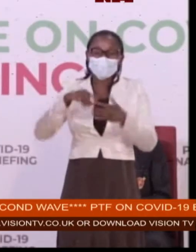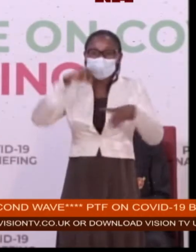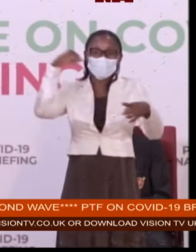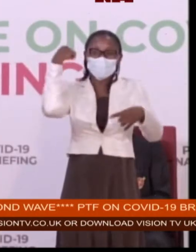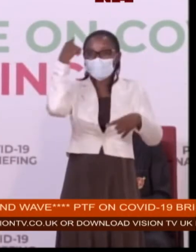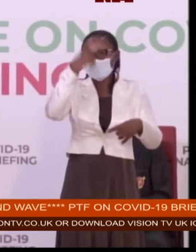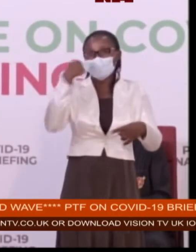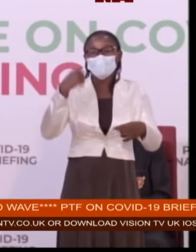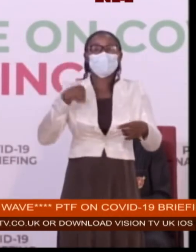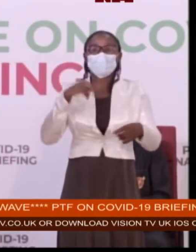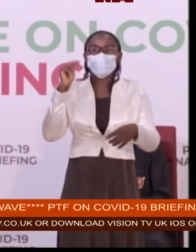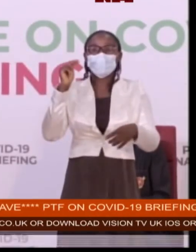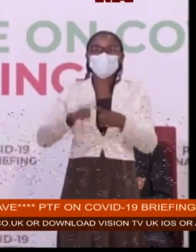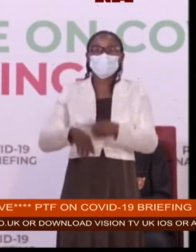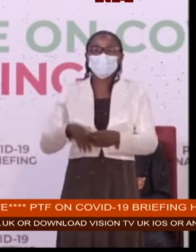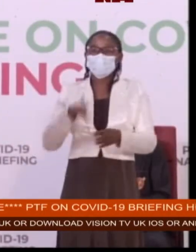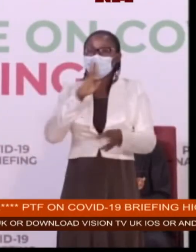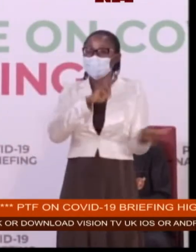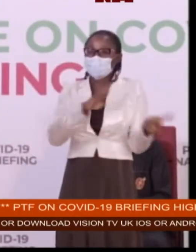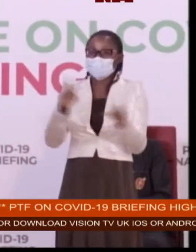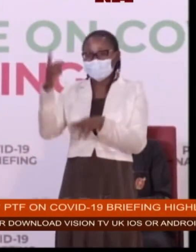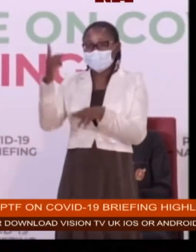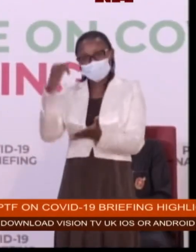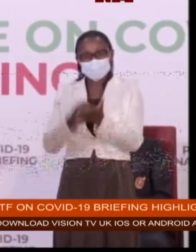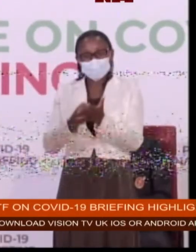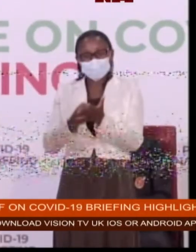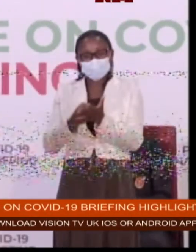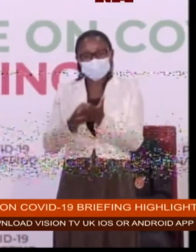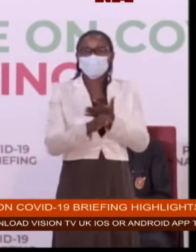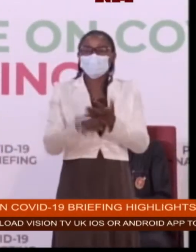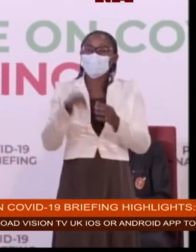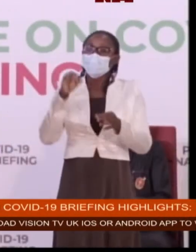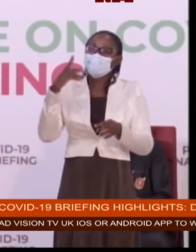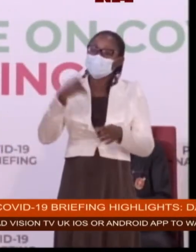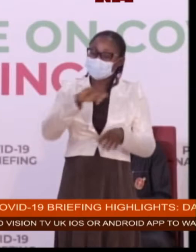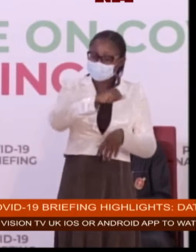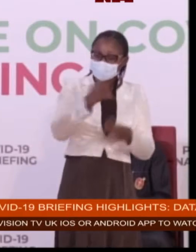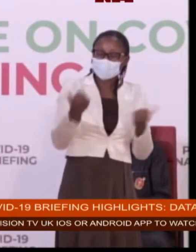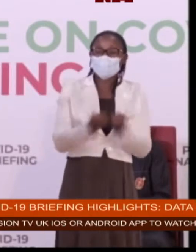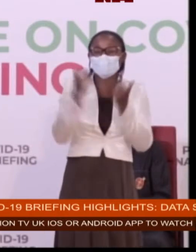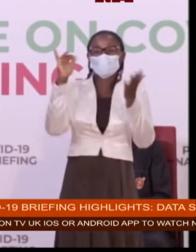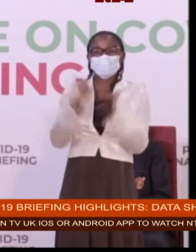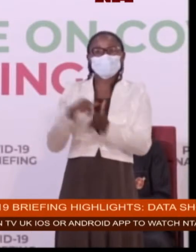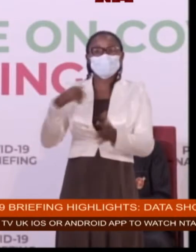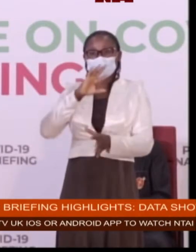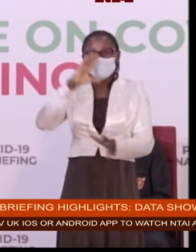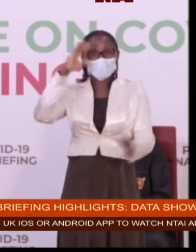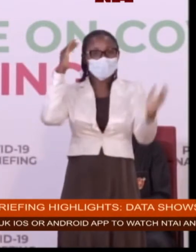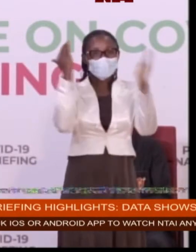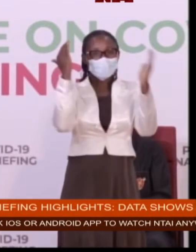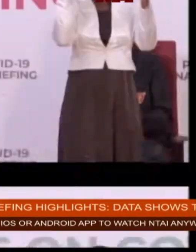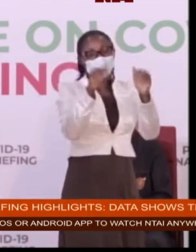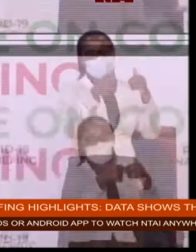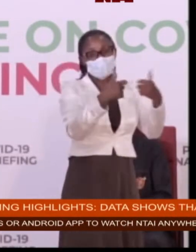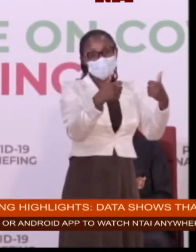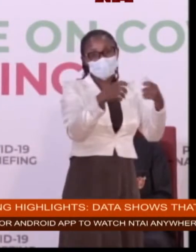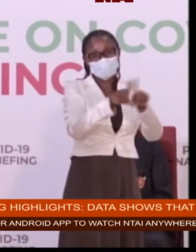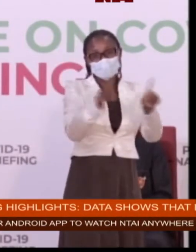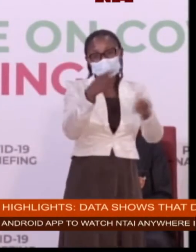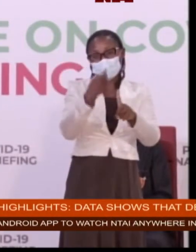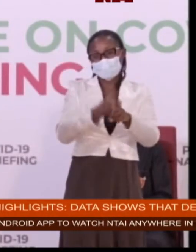to brace ourselves for January. The other challenge that we're facing, apart from the challenge of the